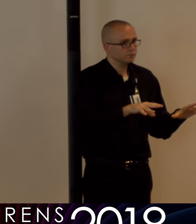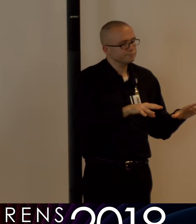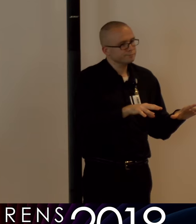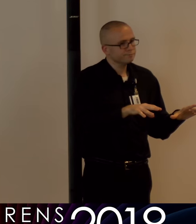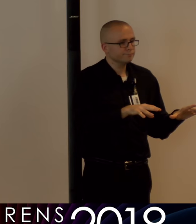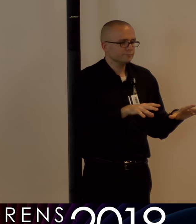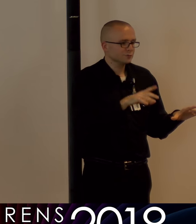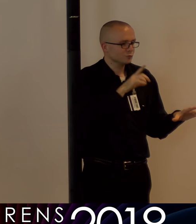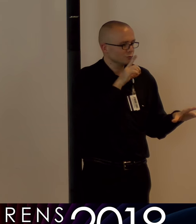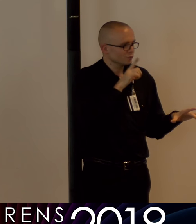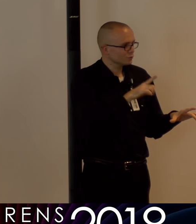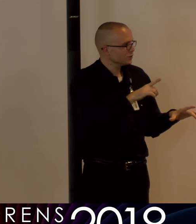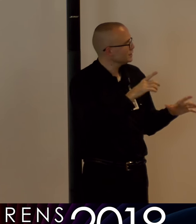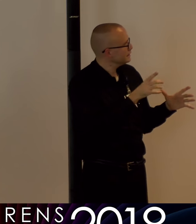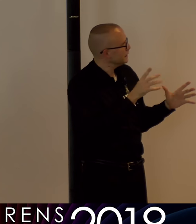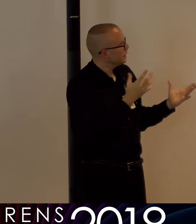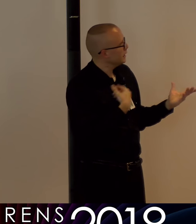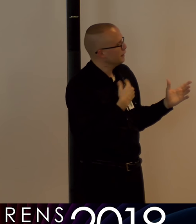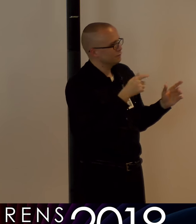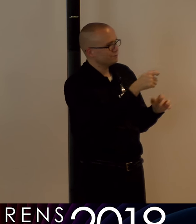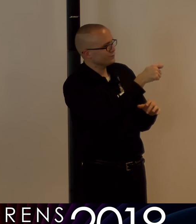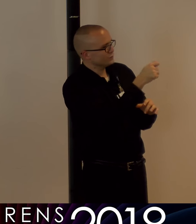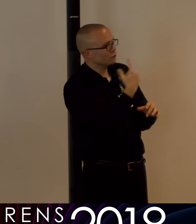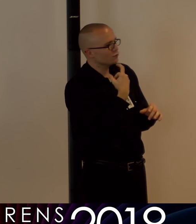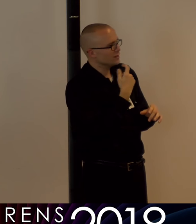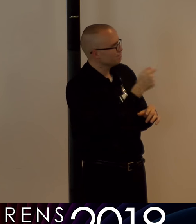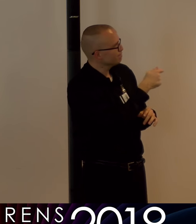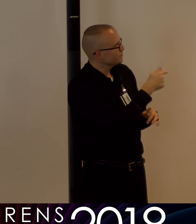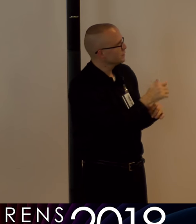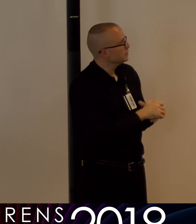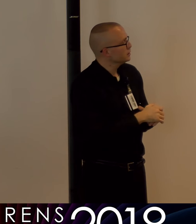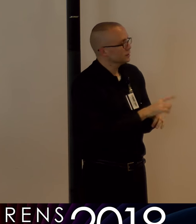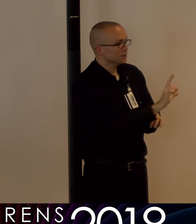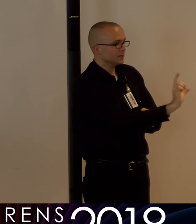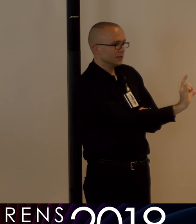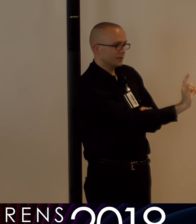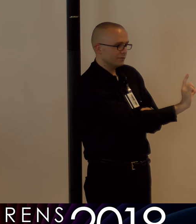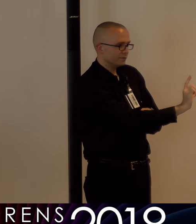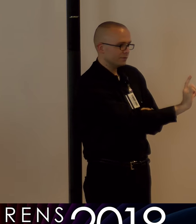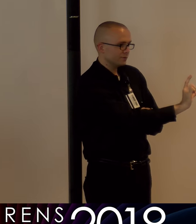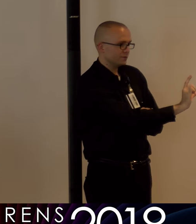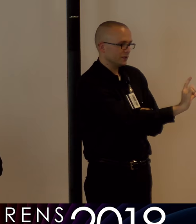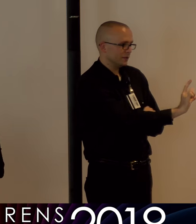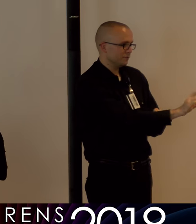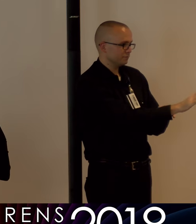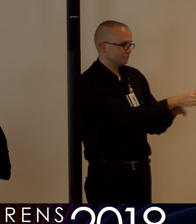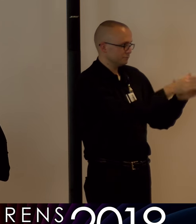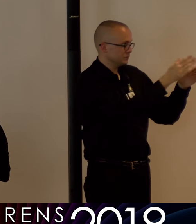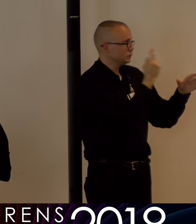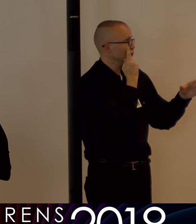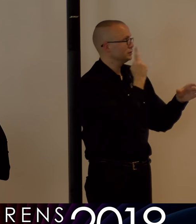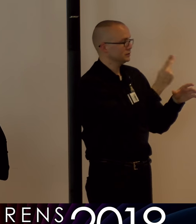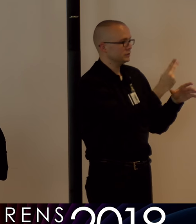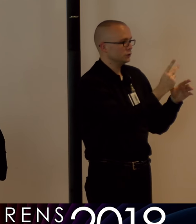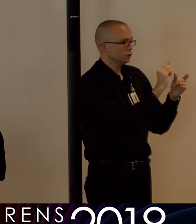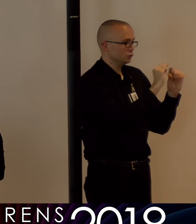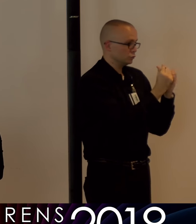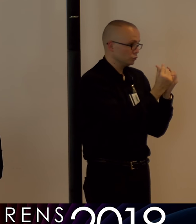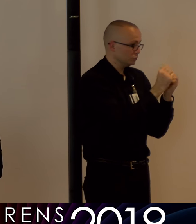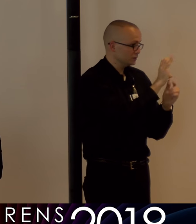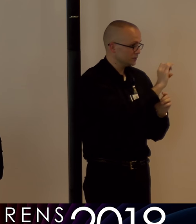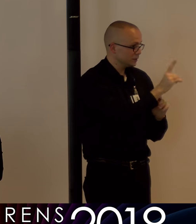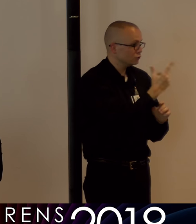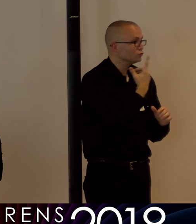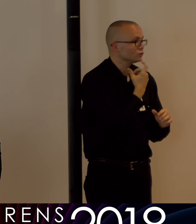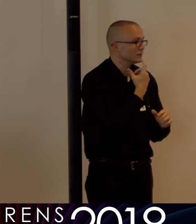it's really going to be hard to do this without a pointer, but on the left with the wild type, in the upper left panel there, you see a group of cells that